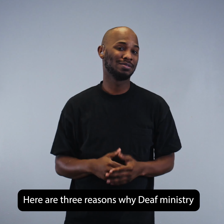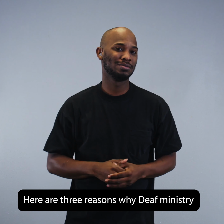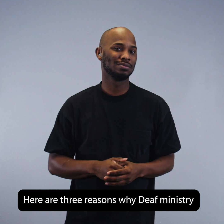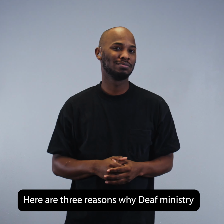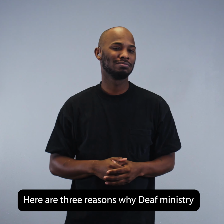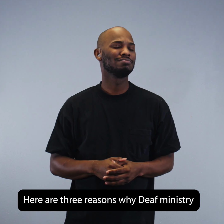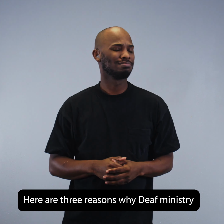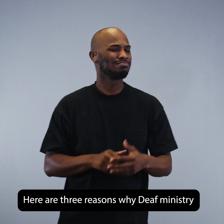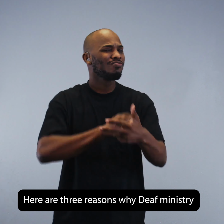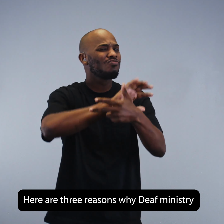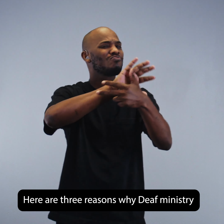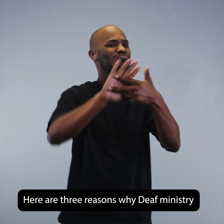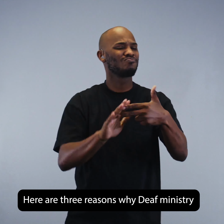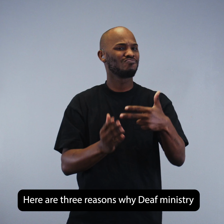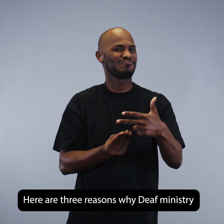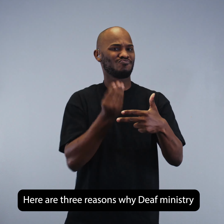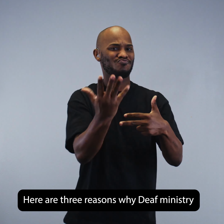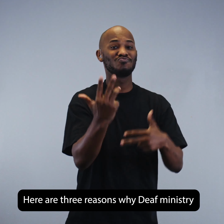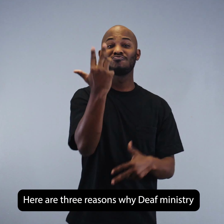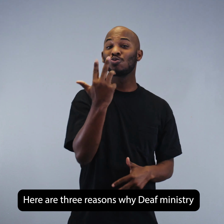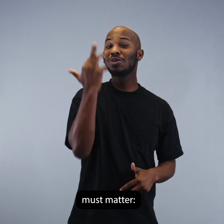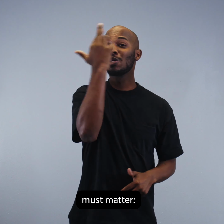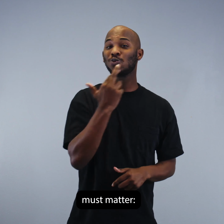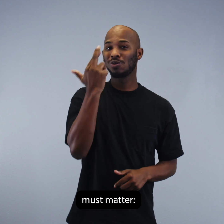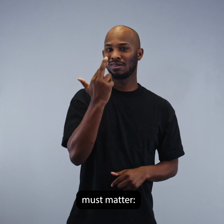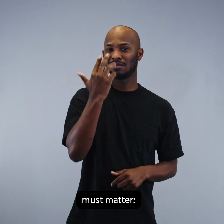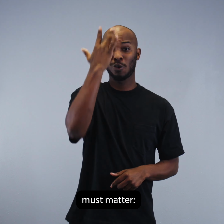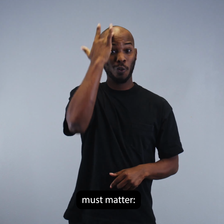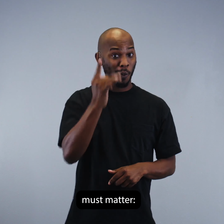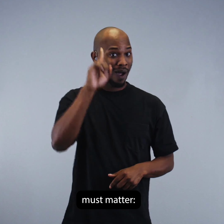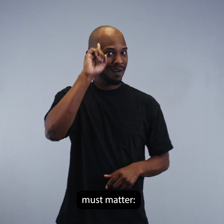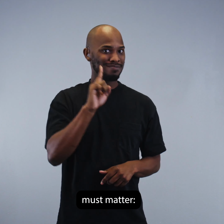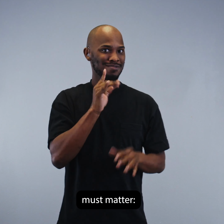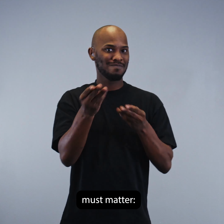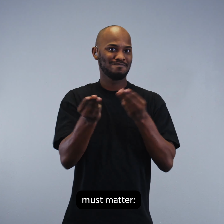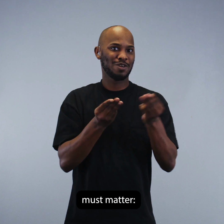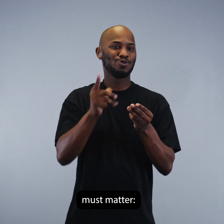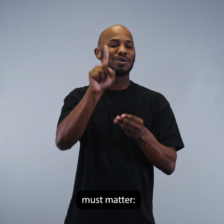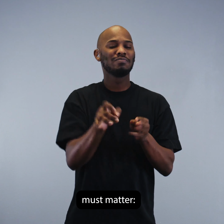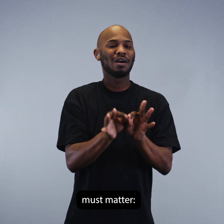Here are 3 reasons why deaf ministry must matter.